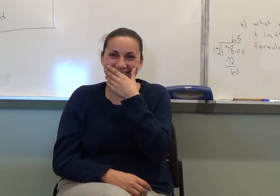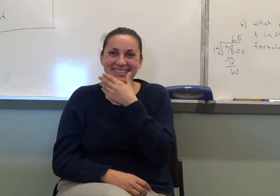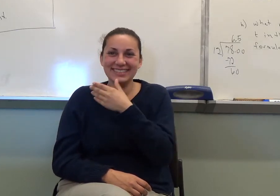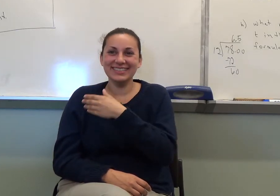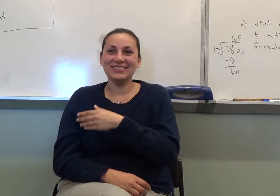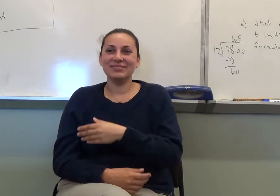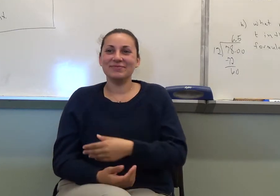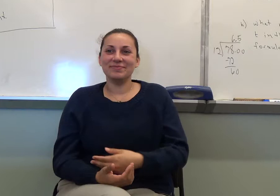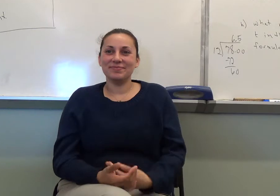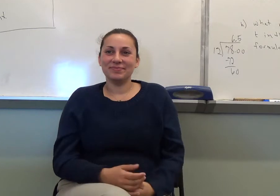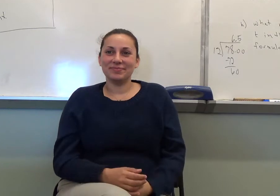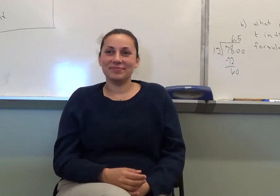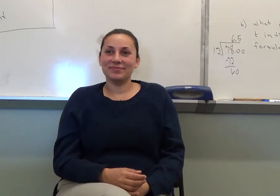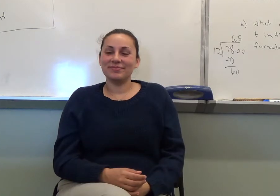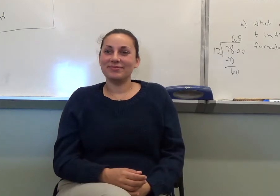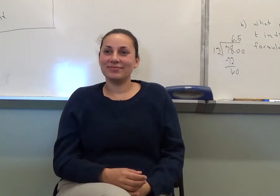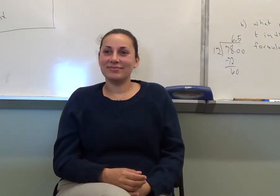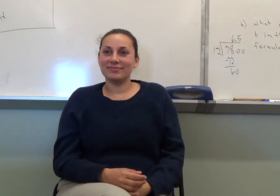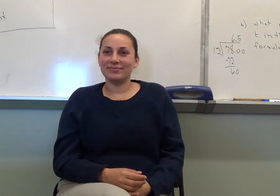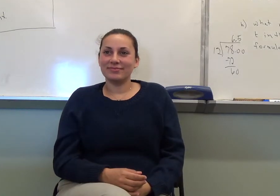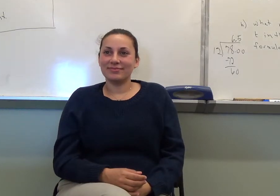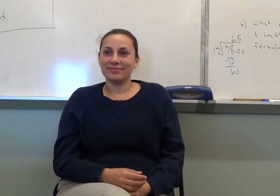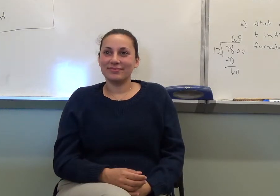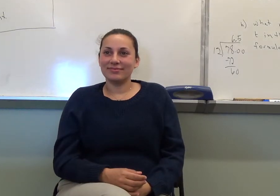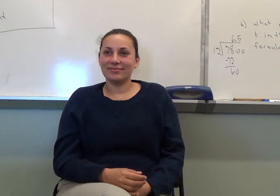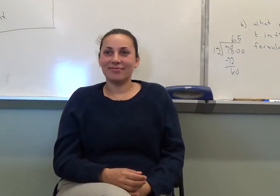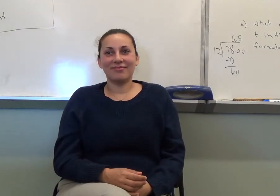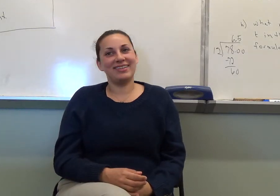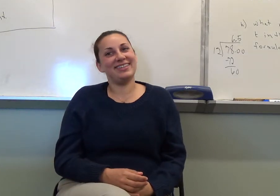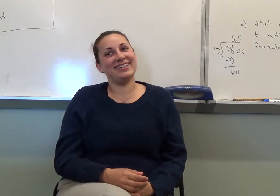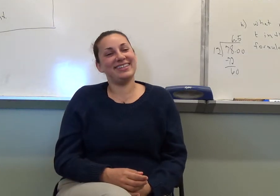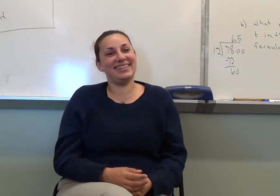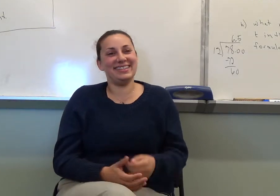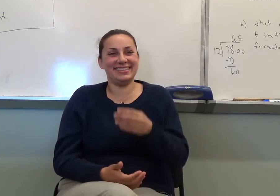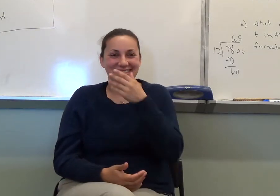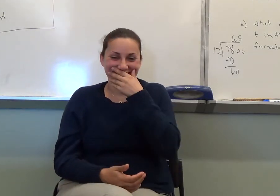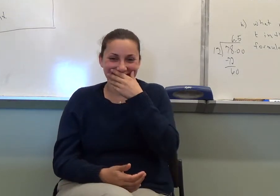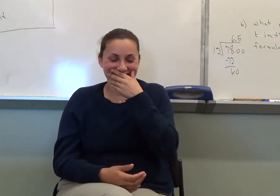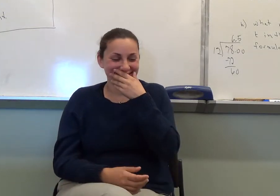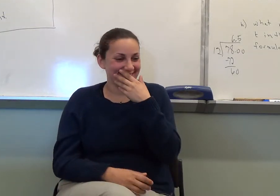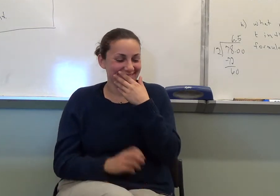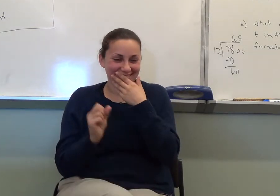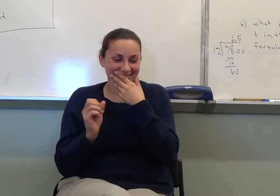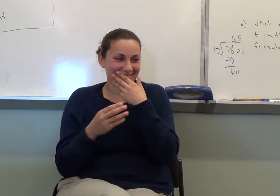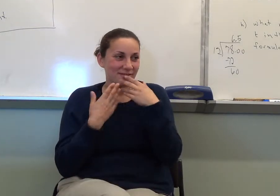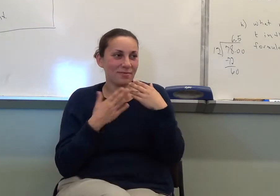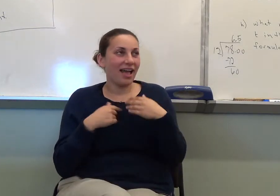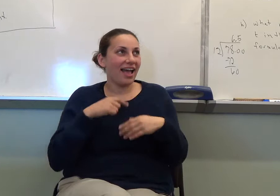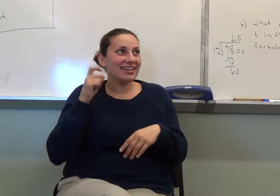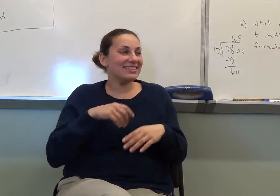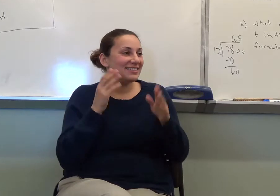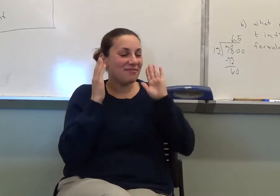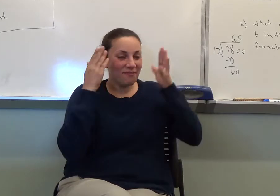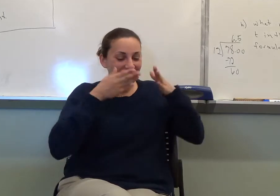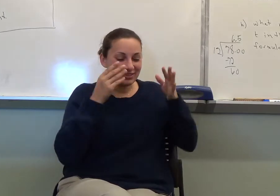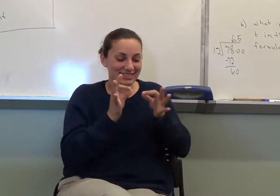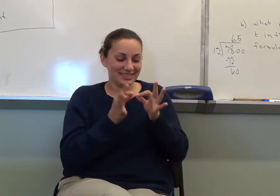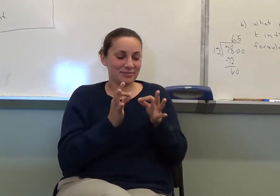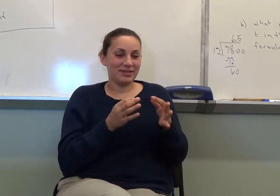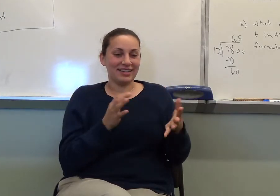exponent of N multiplied by T. This is the formula for